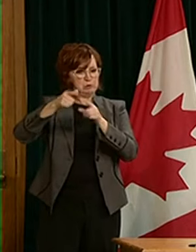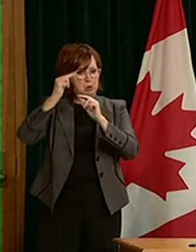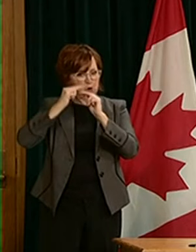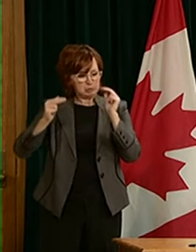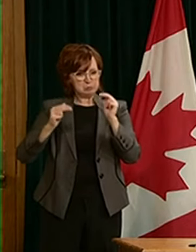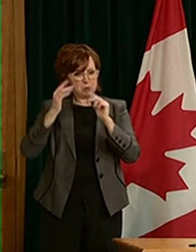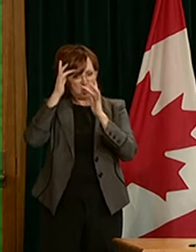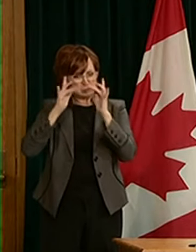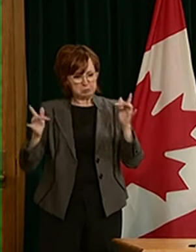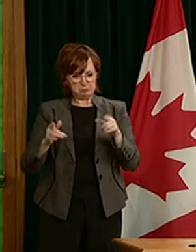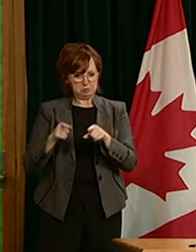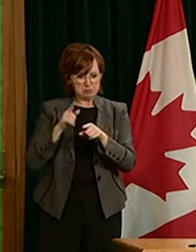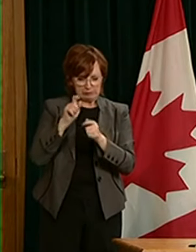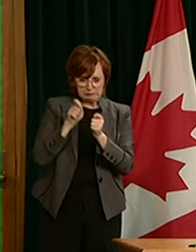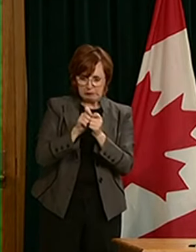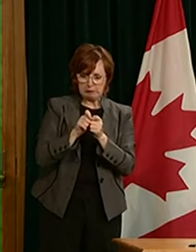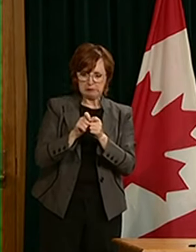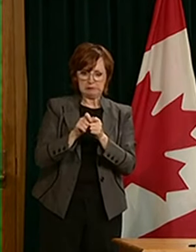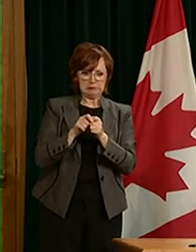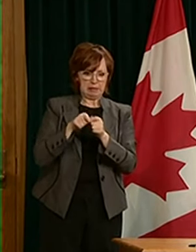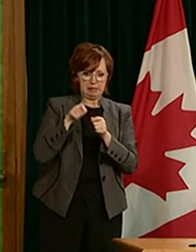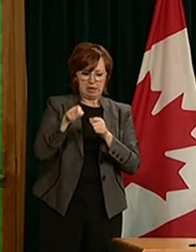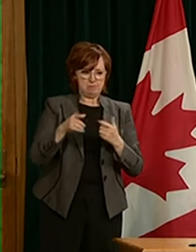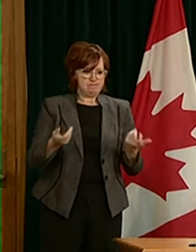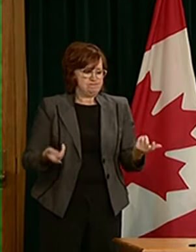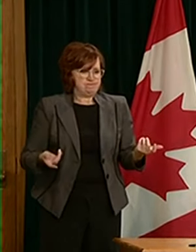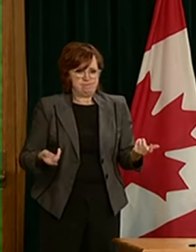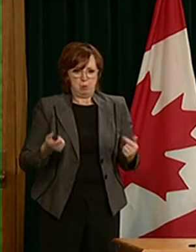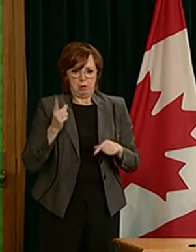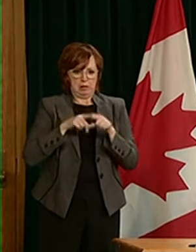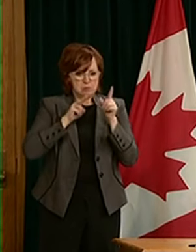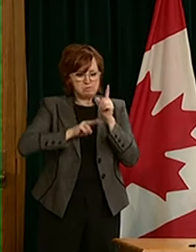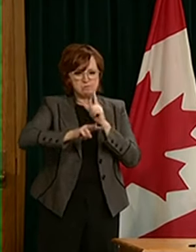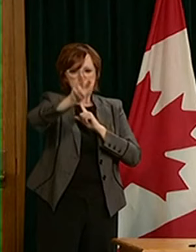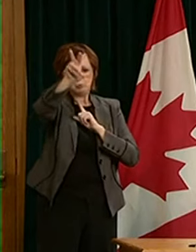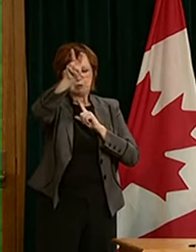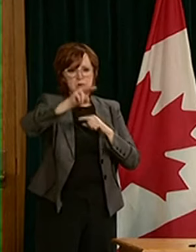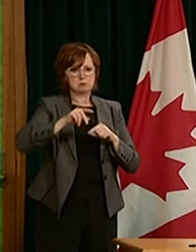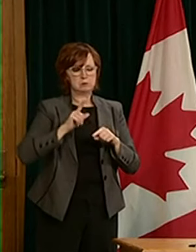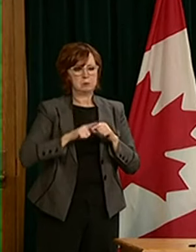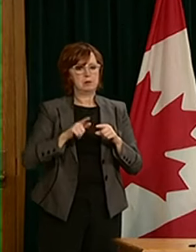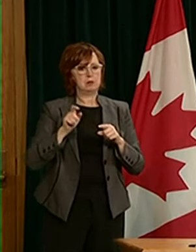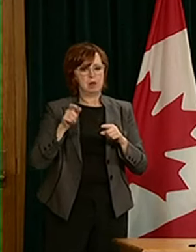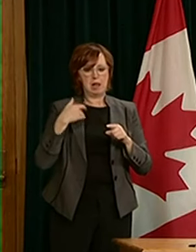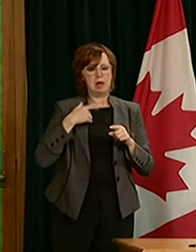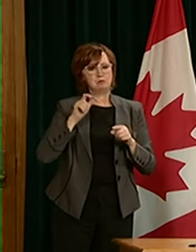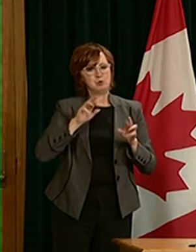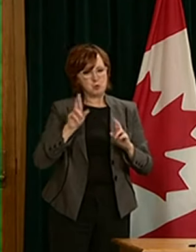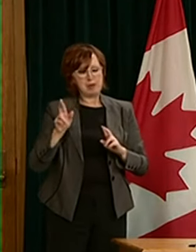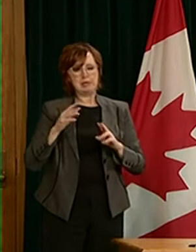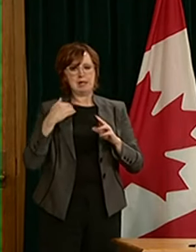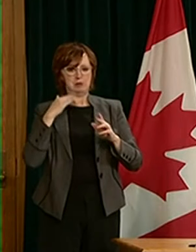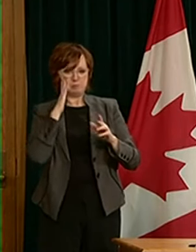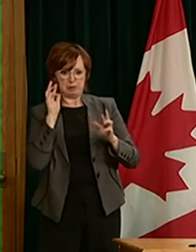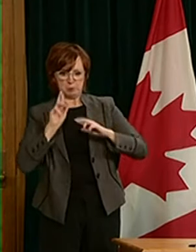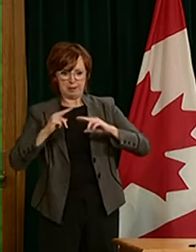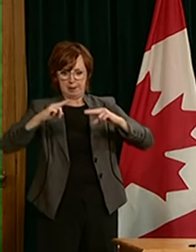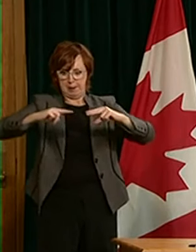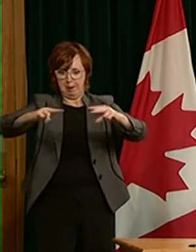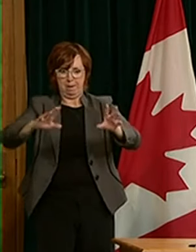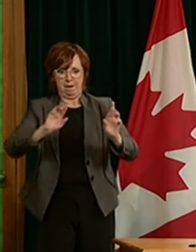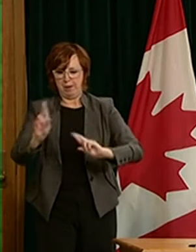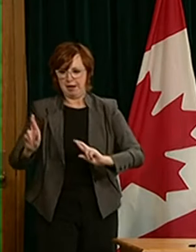that we need to start planning setting them up. The goal is to not need them and to continue to use the